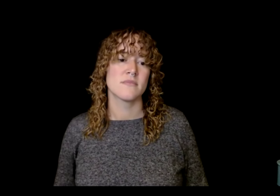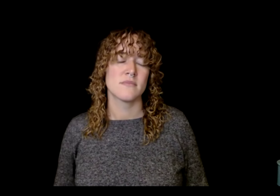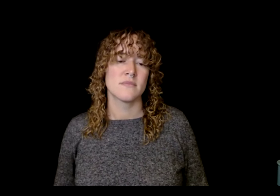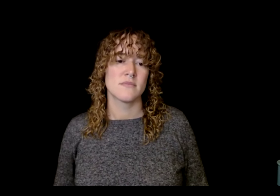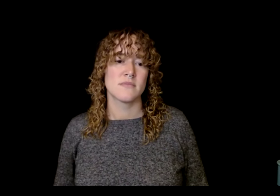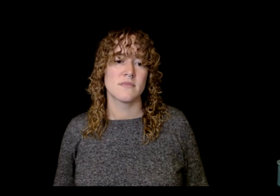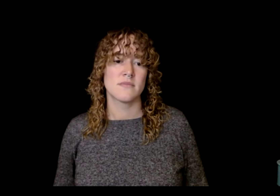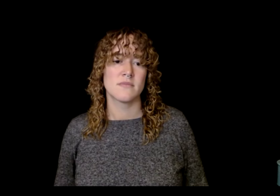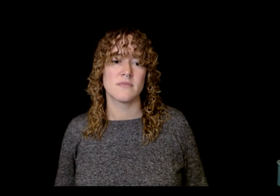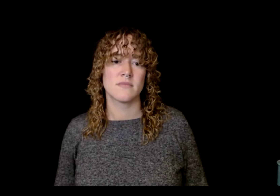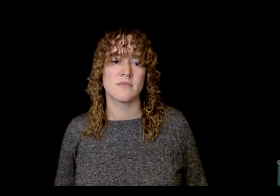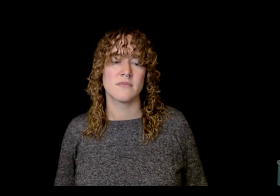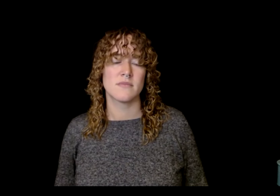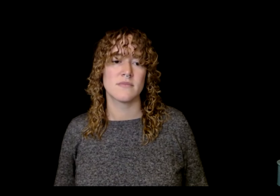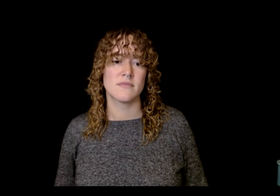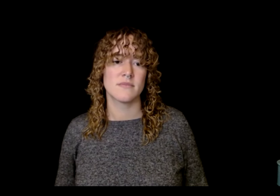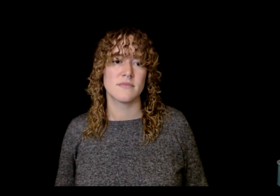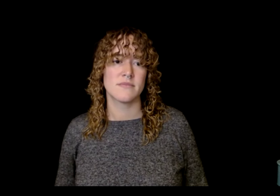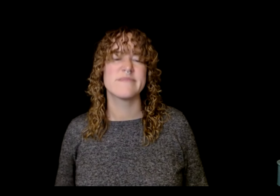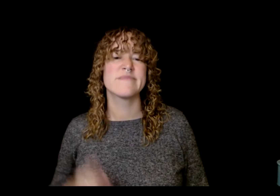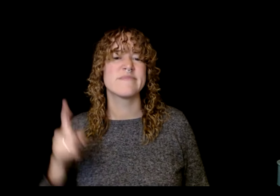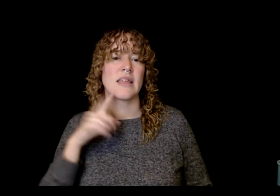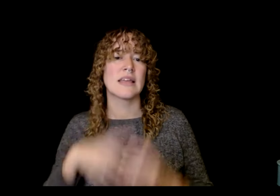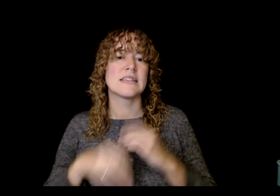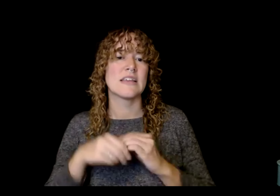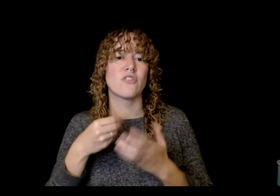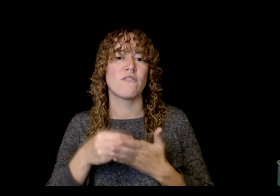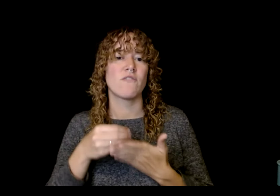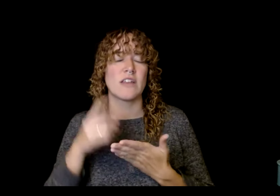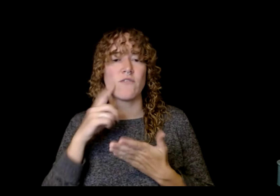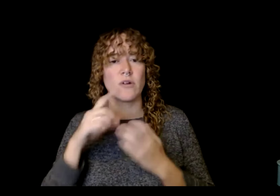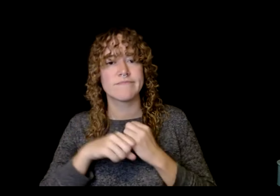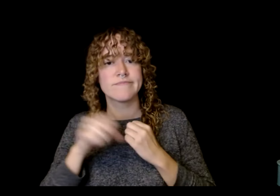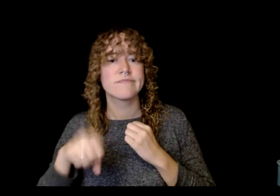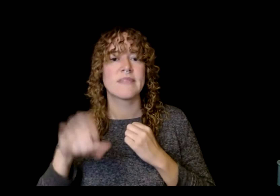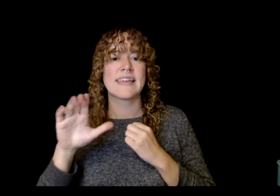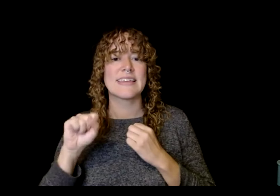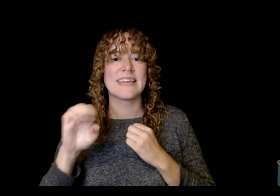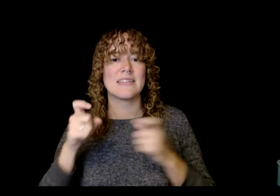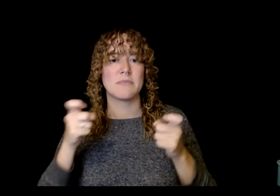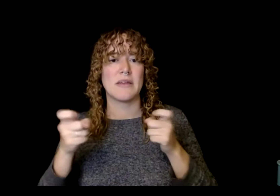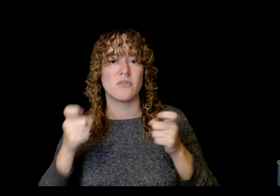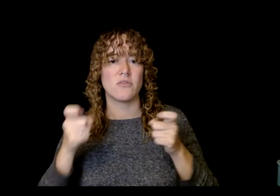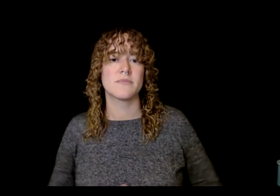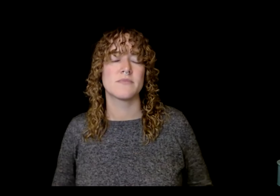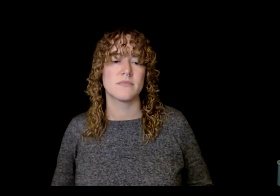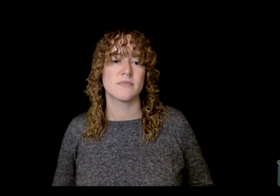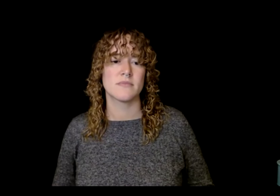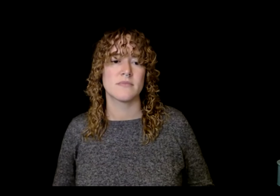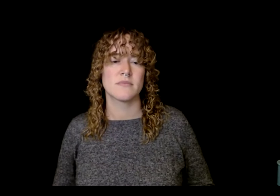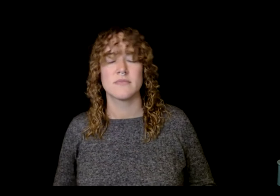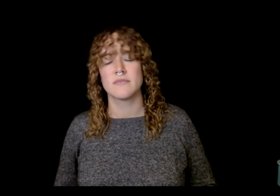essentially as additional funding for extended case management. So for those of you who may not be